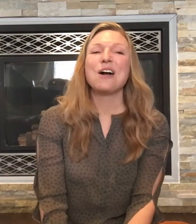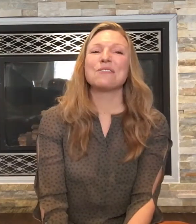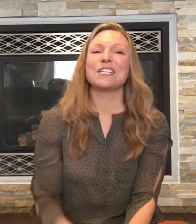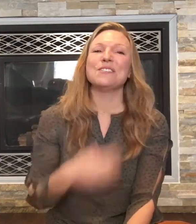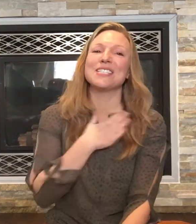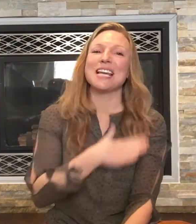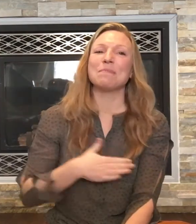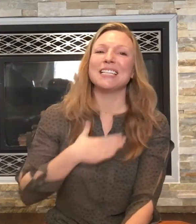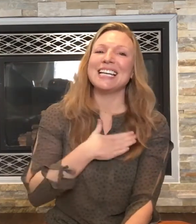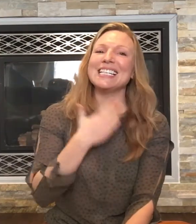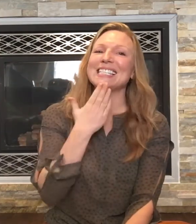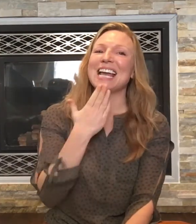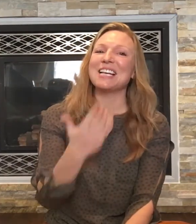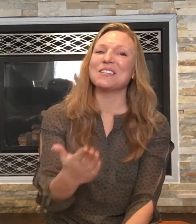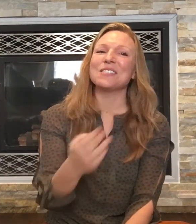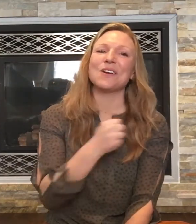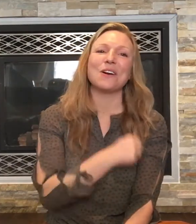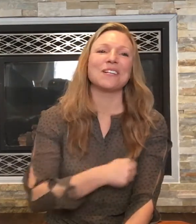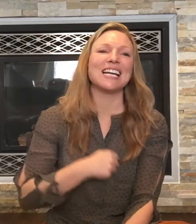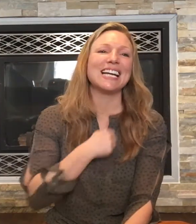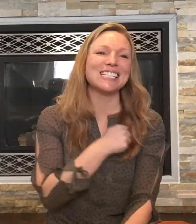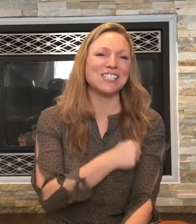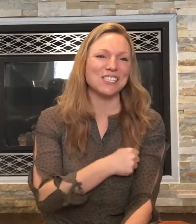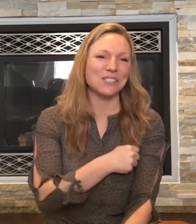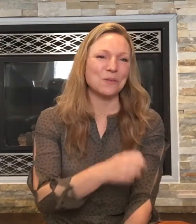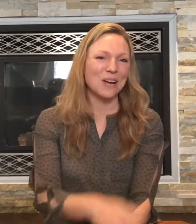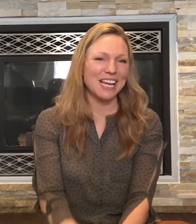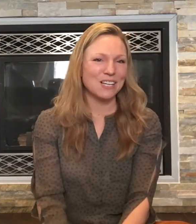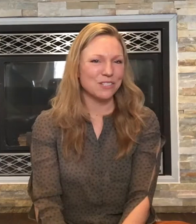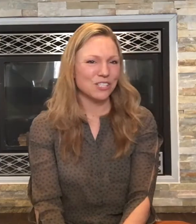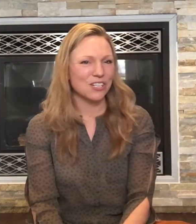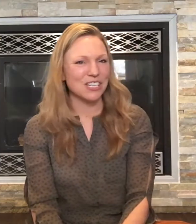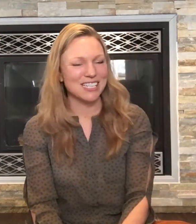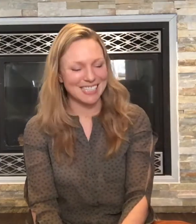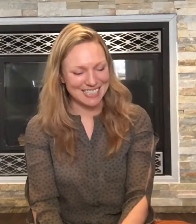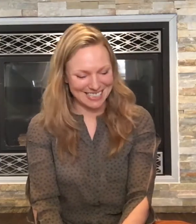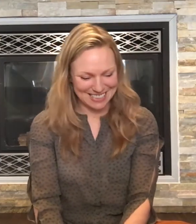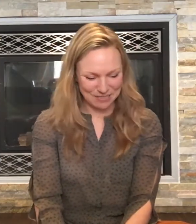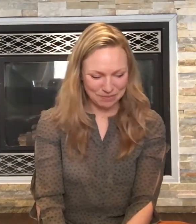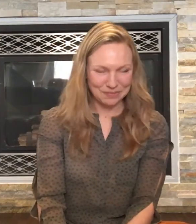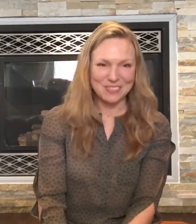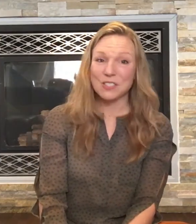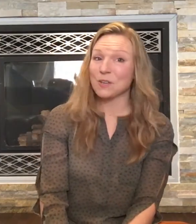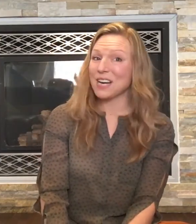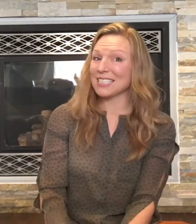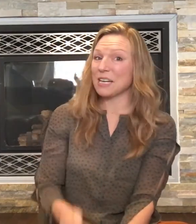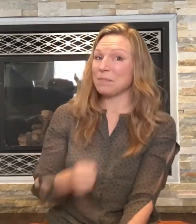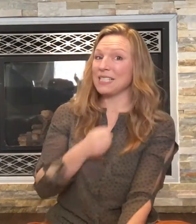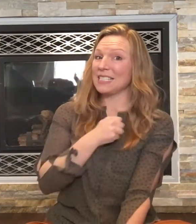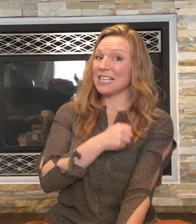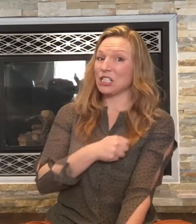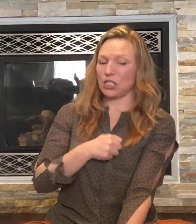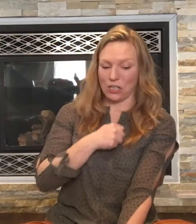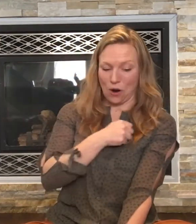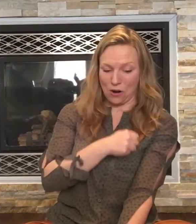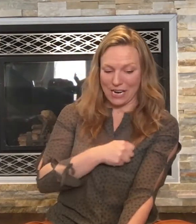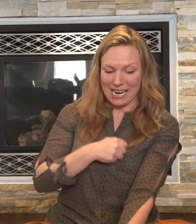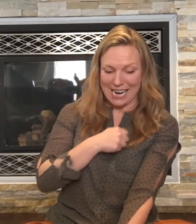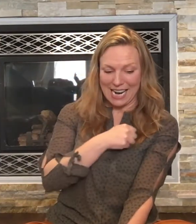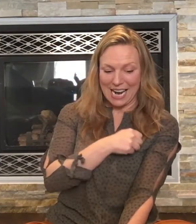When you say please, thank you, sorry, just the way you should. So next up is sorry,